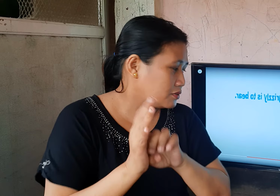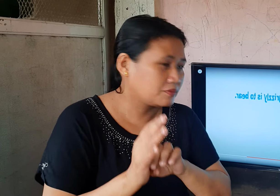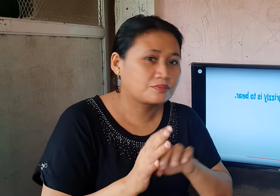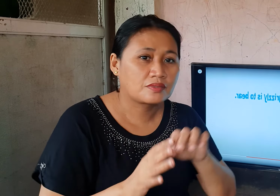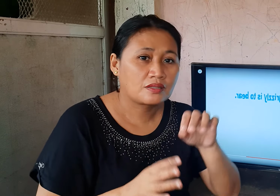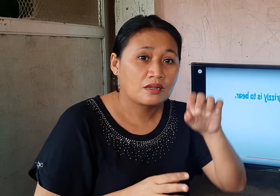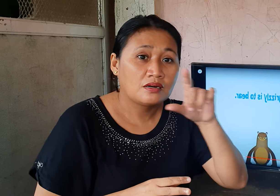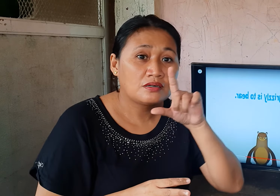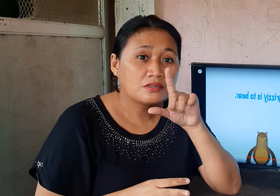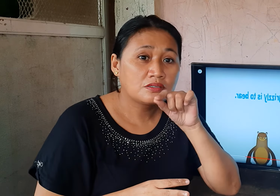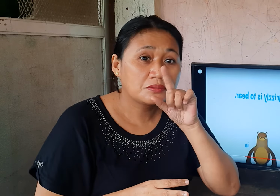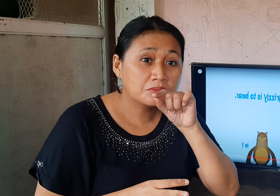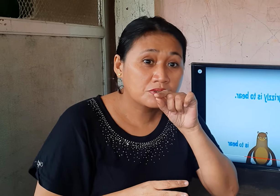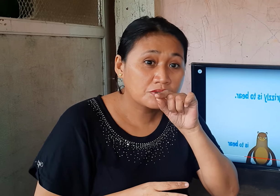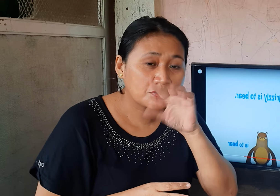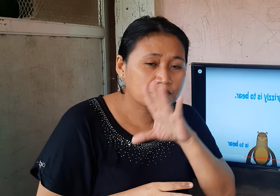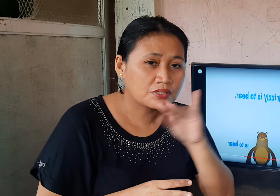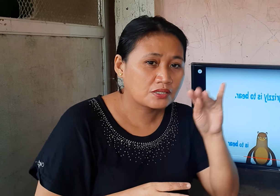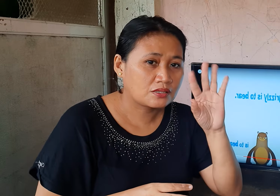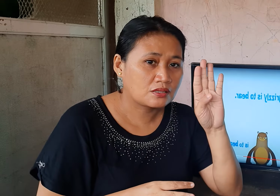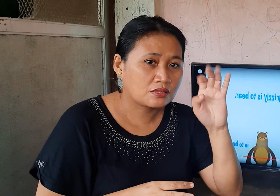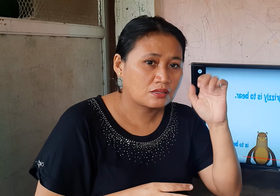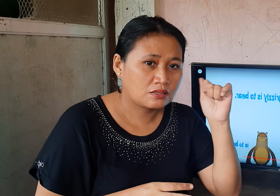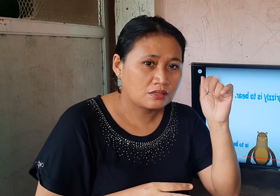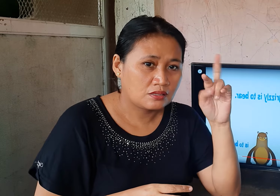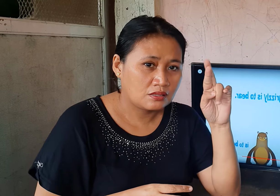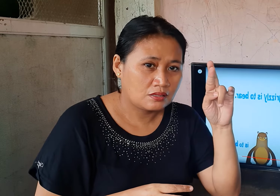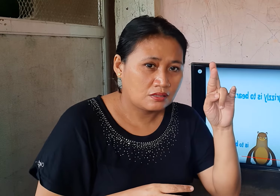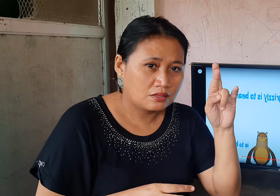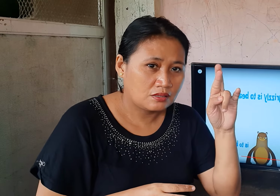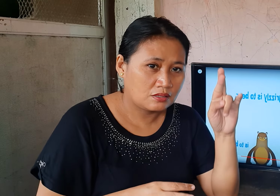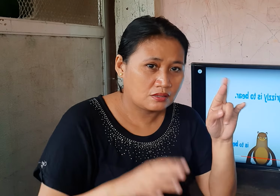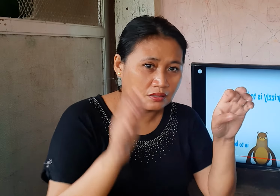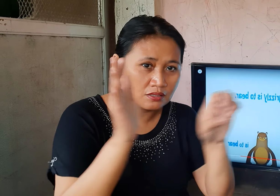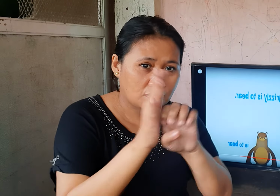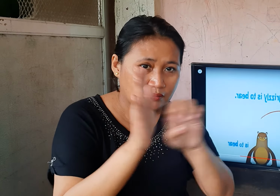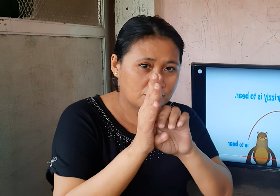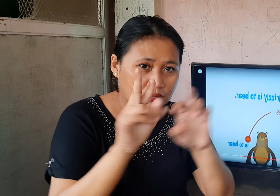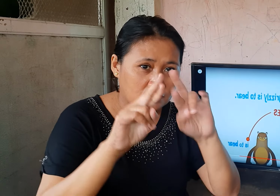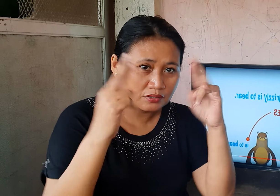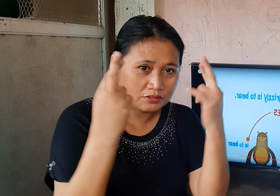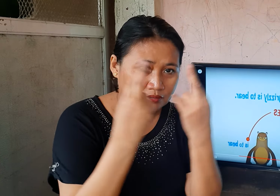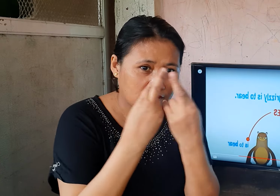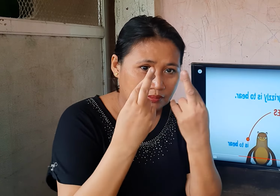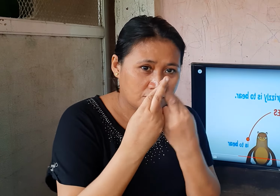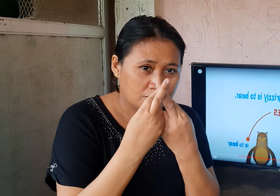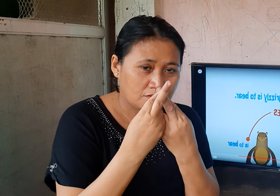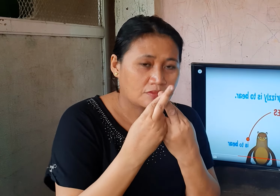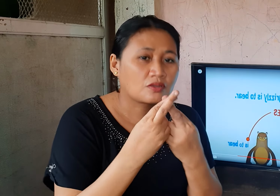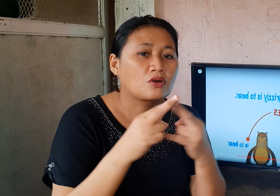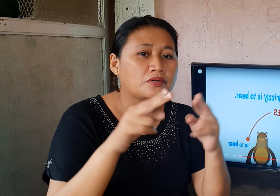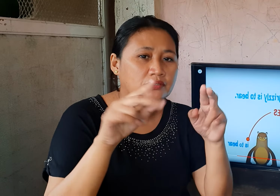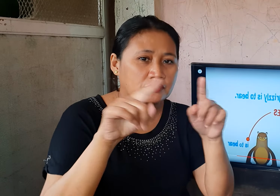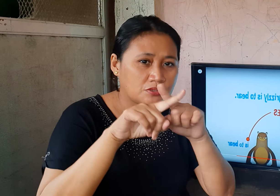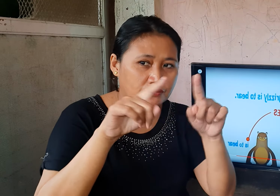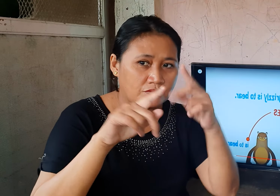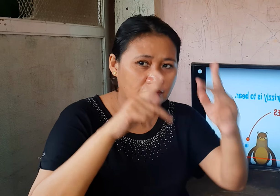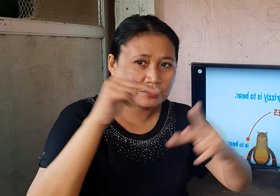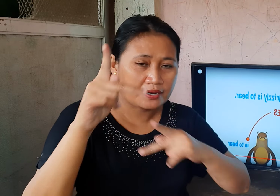bird as grizzly is to bear. What is the relationship here? These were types of animals. Let's try to finish an analogy that